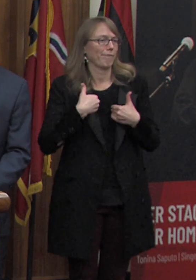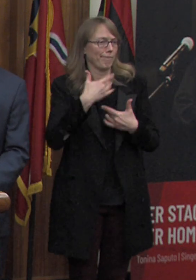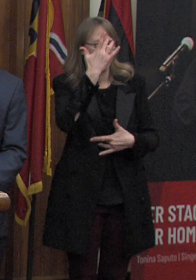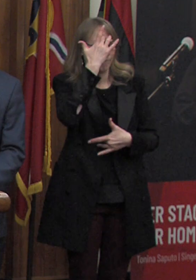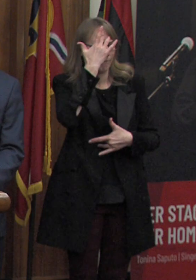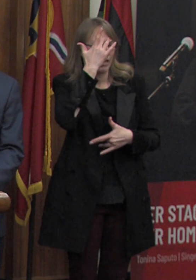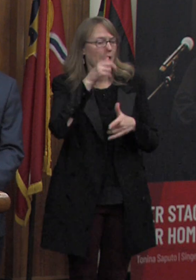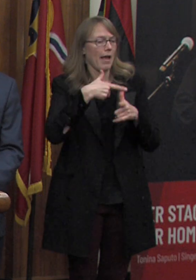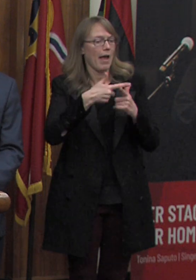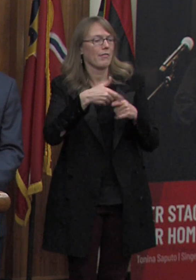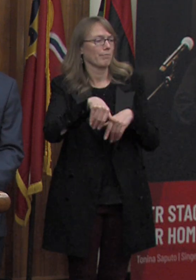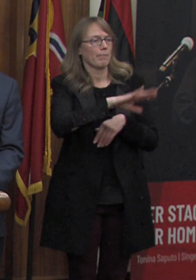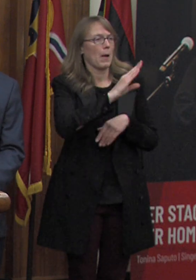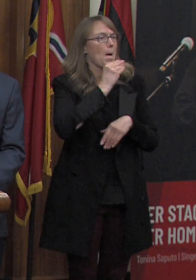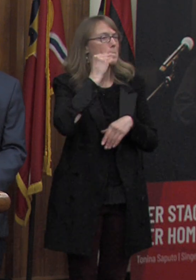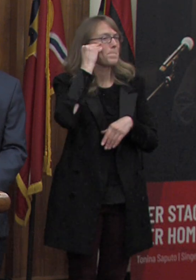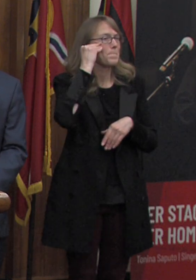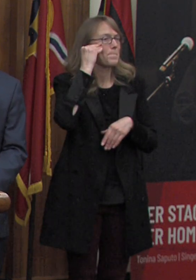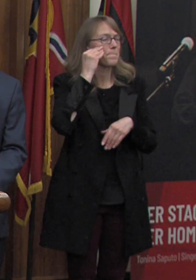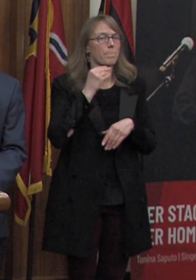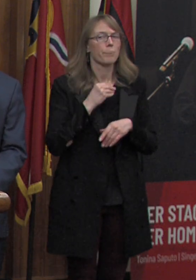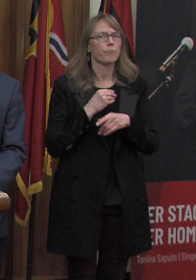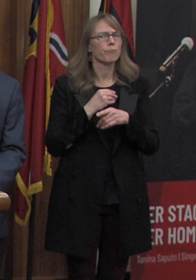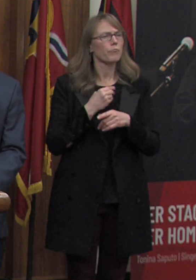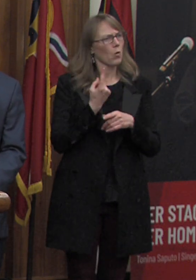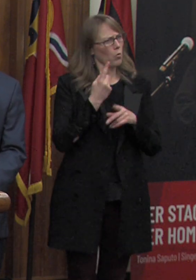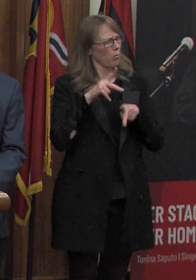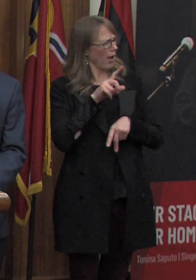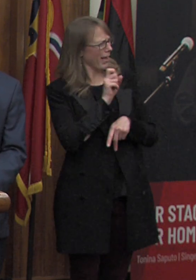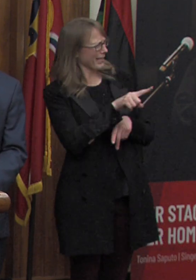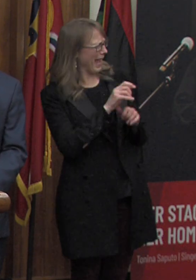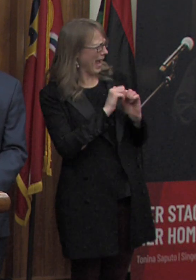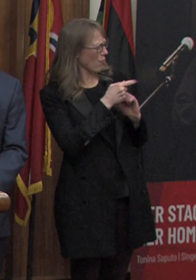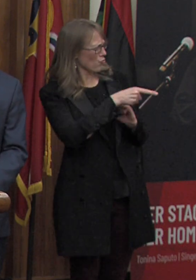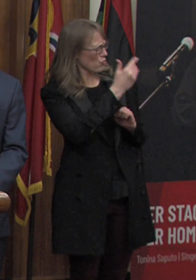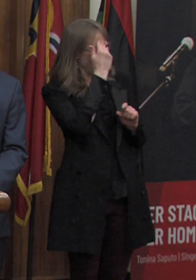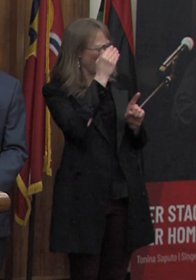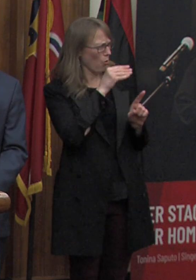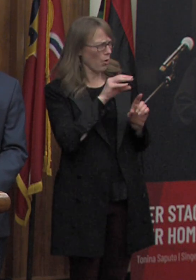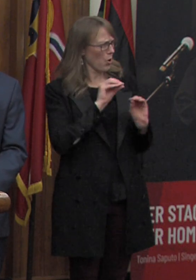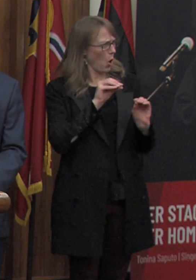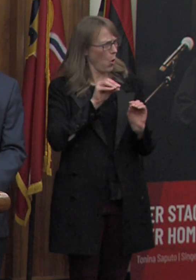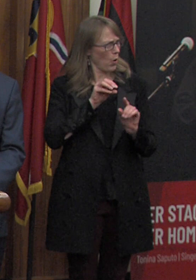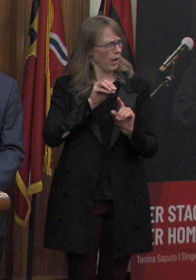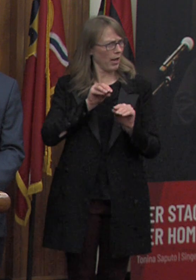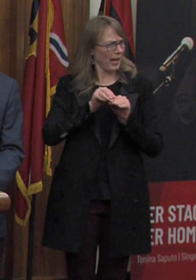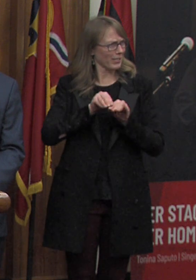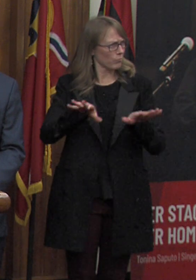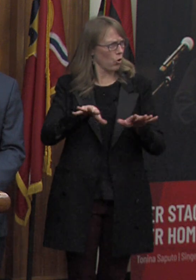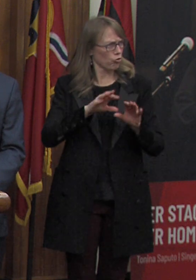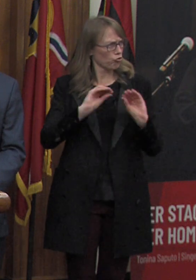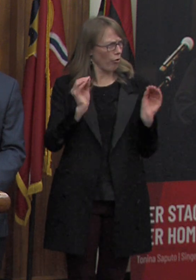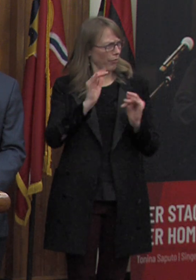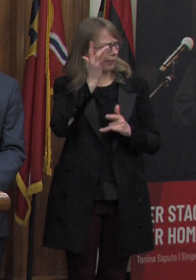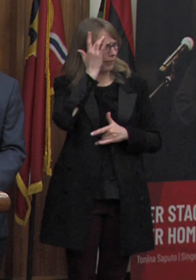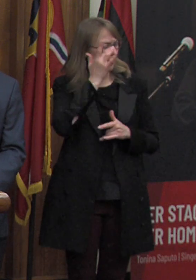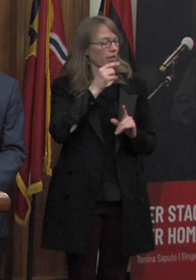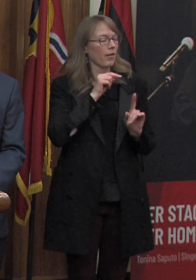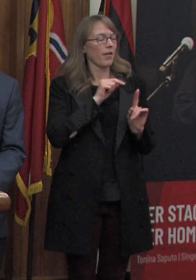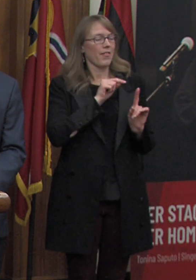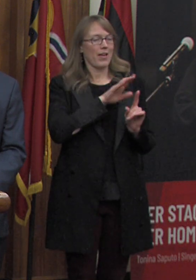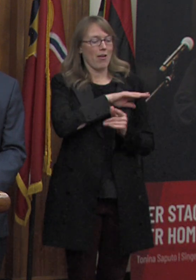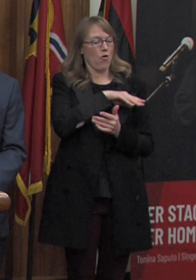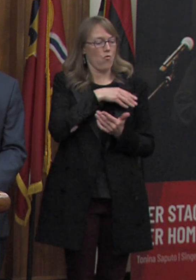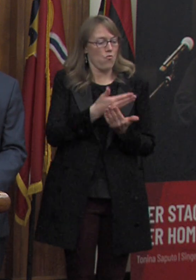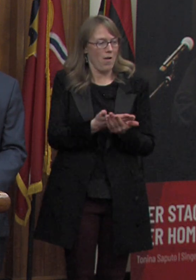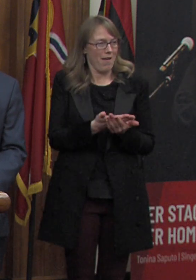exposure, how you know no one? Well, because we know that they have not been outside their house. since they got back home. And we've, you know, checked